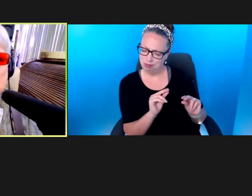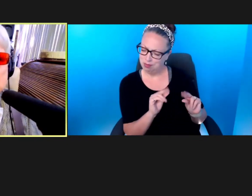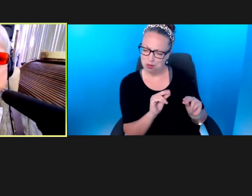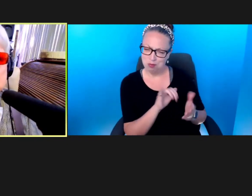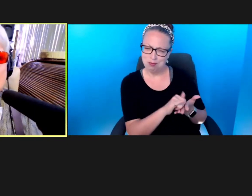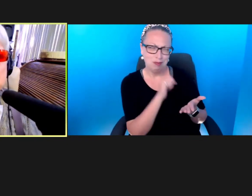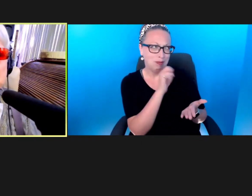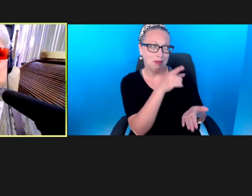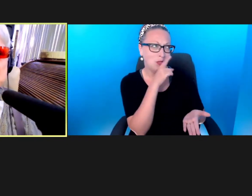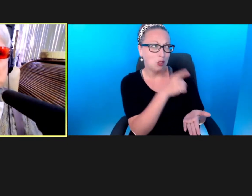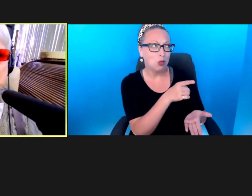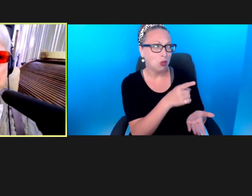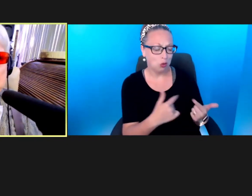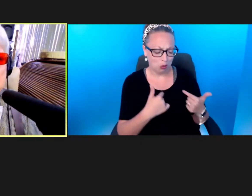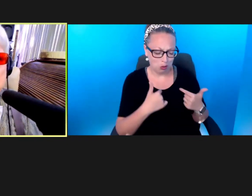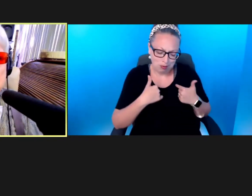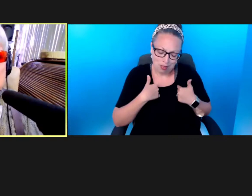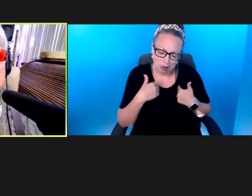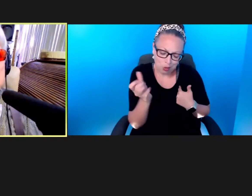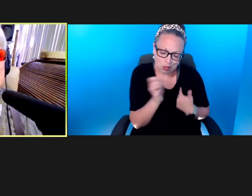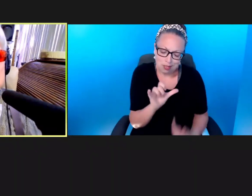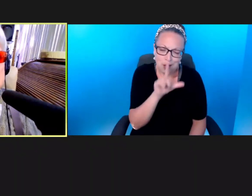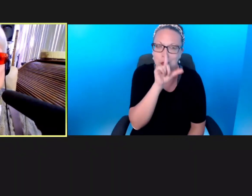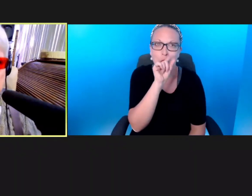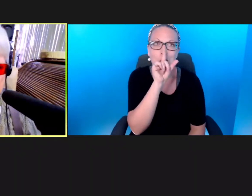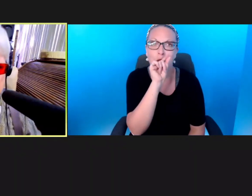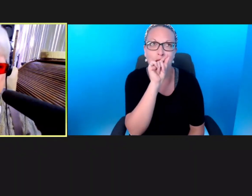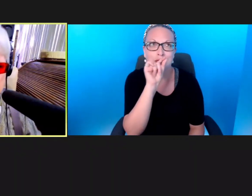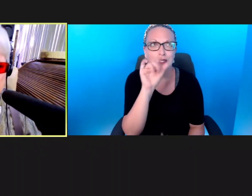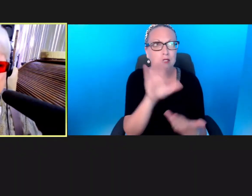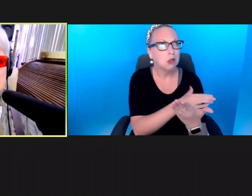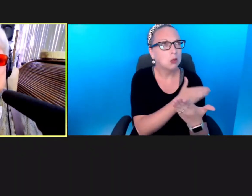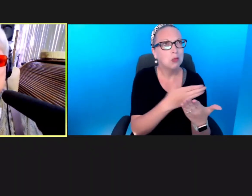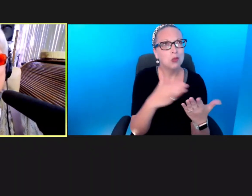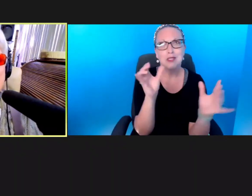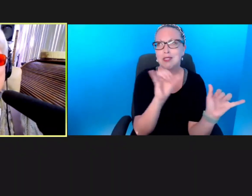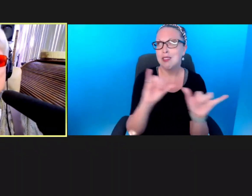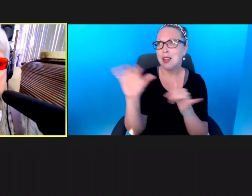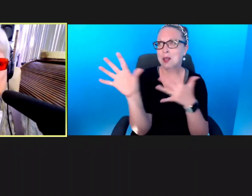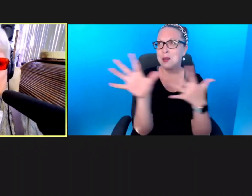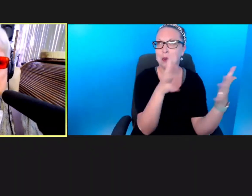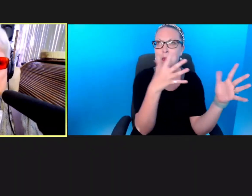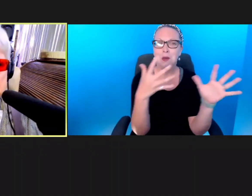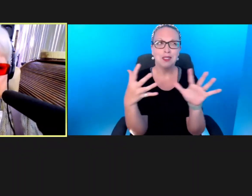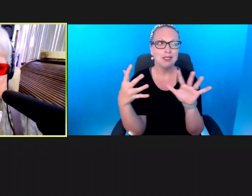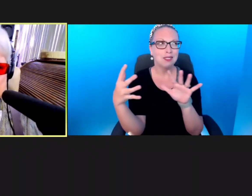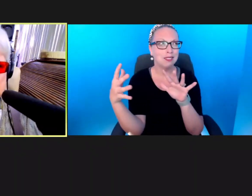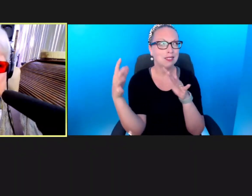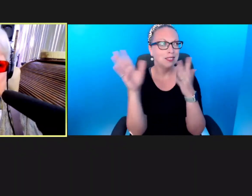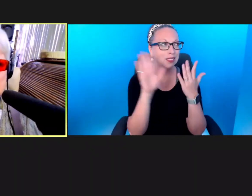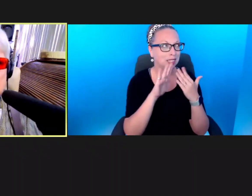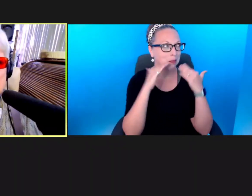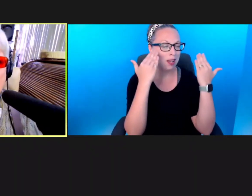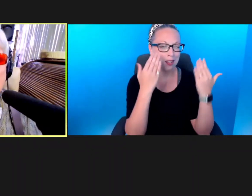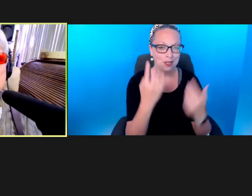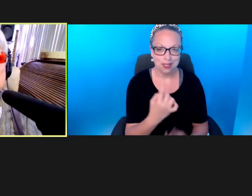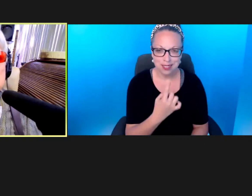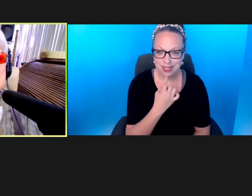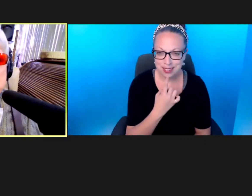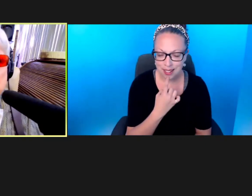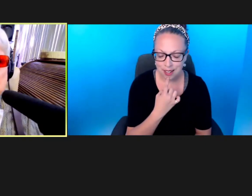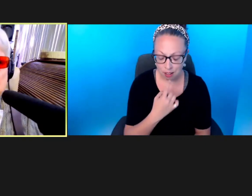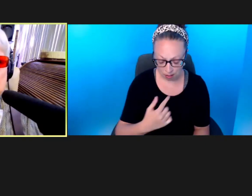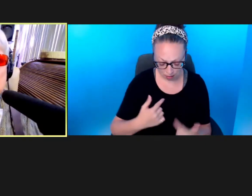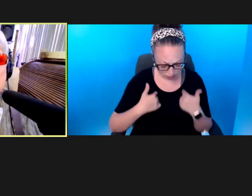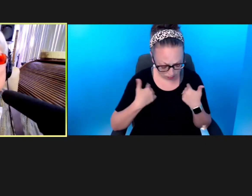way. I'm just a bird. Music's the wind." He smiled at me to say, "I'm